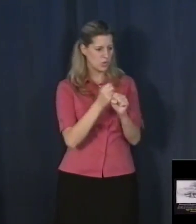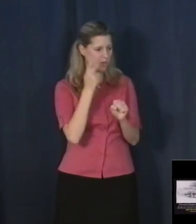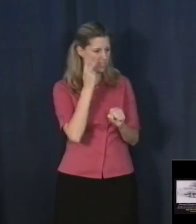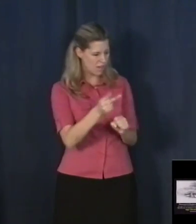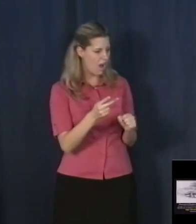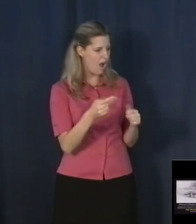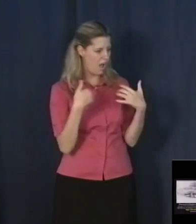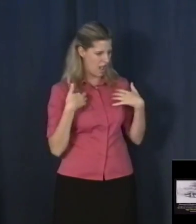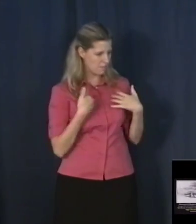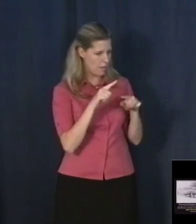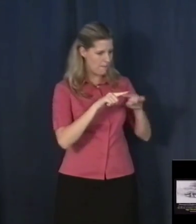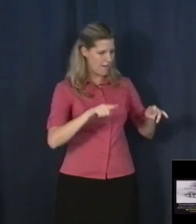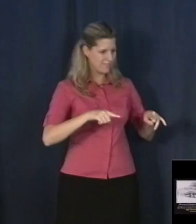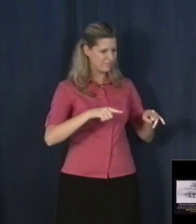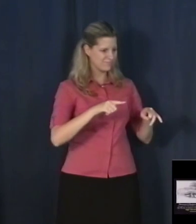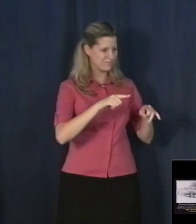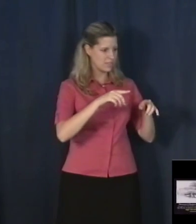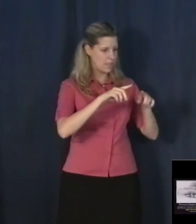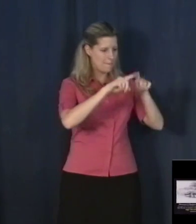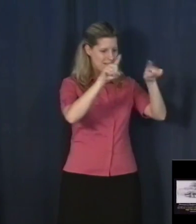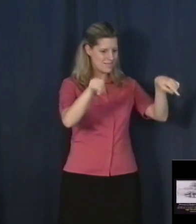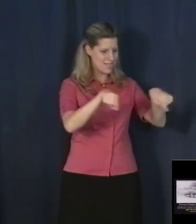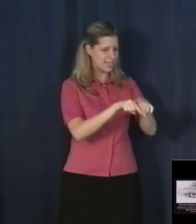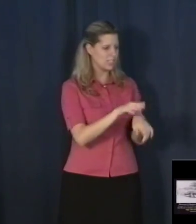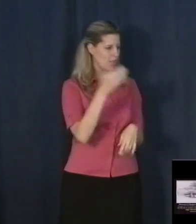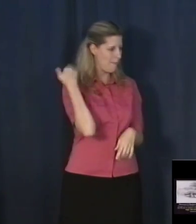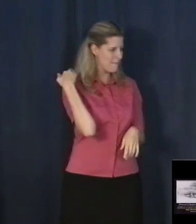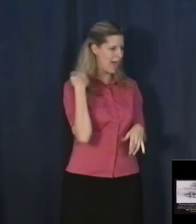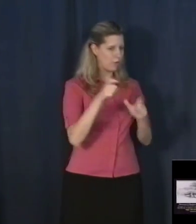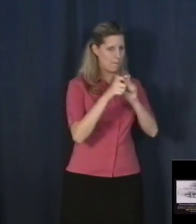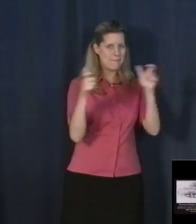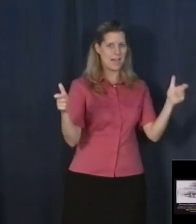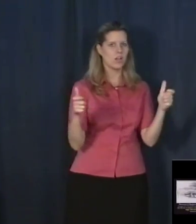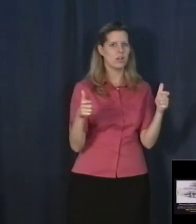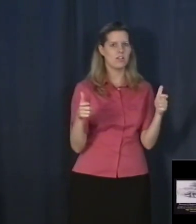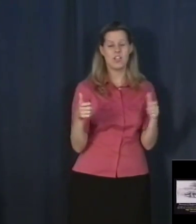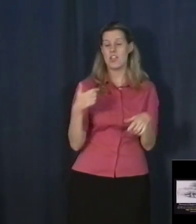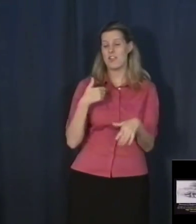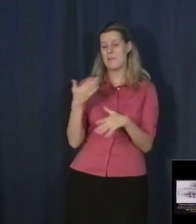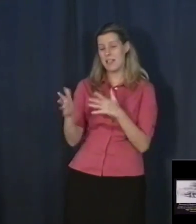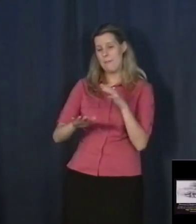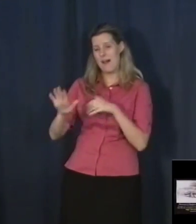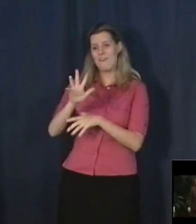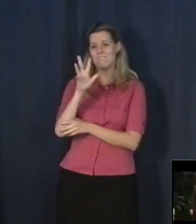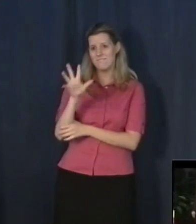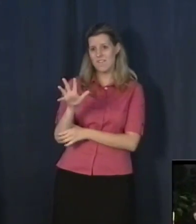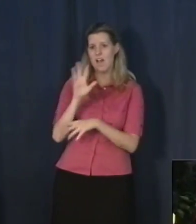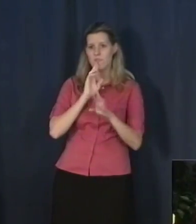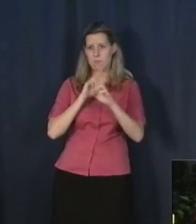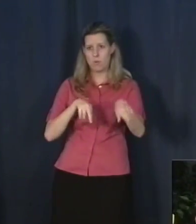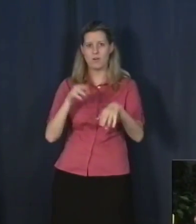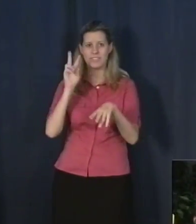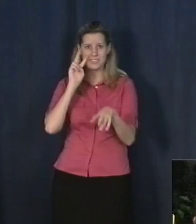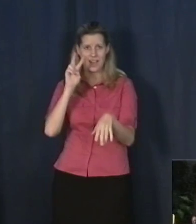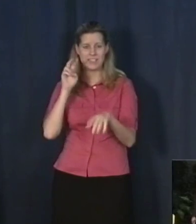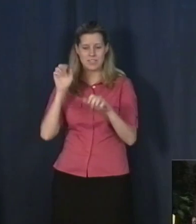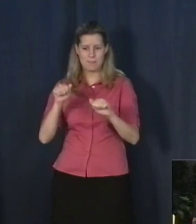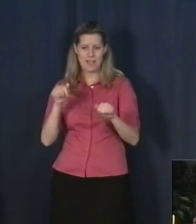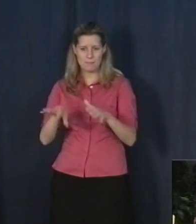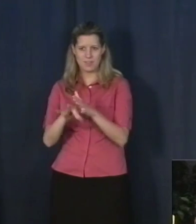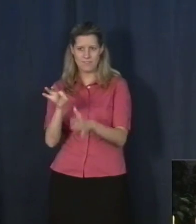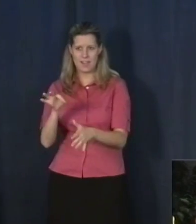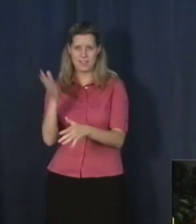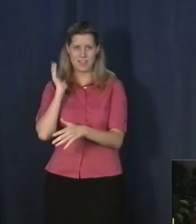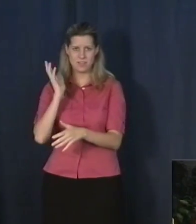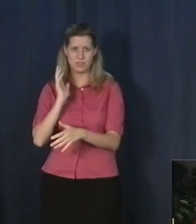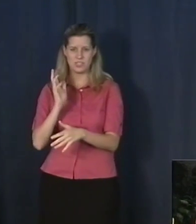animals. He said, but the plates on the back were bigger. There have been about 5 reported sightings that I've been able to find in the last